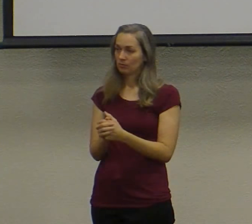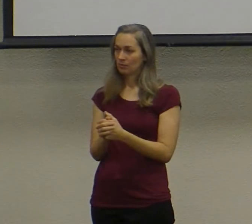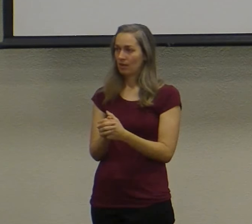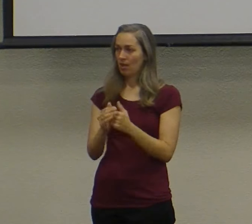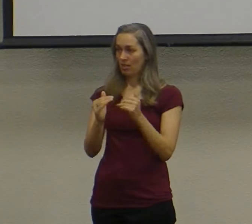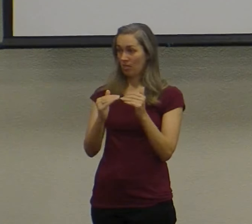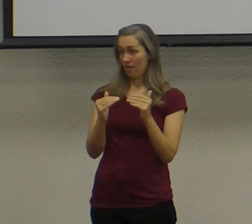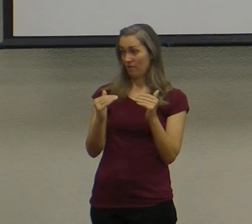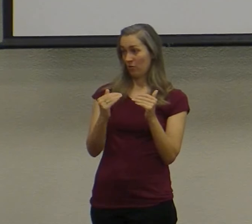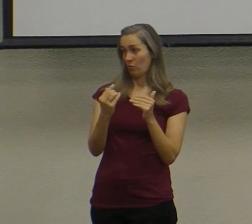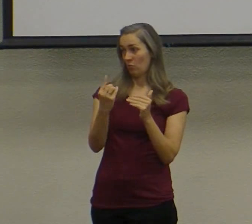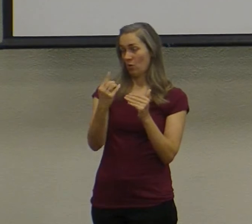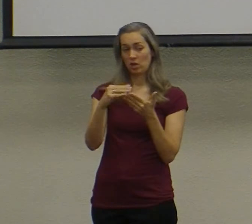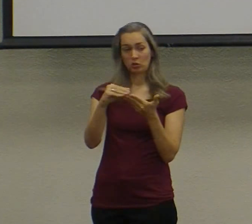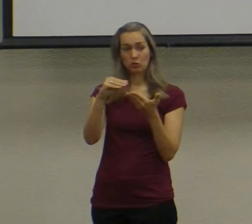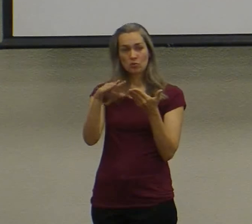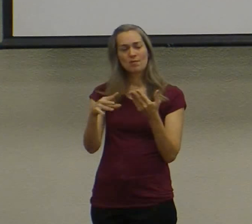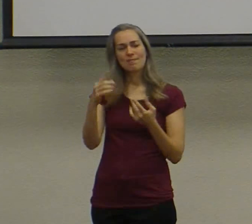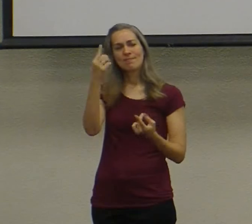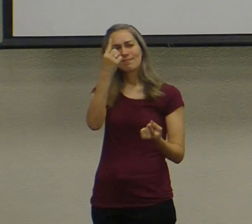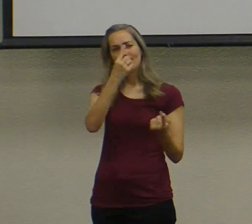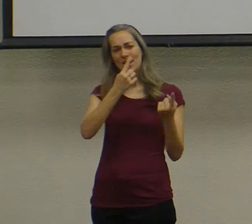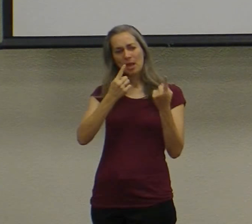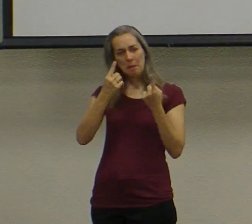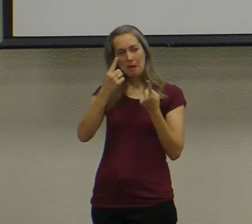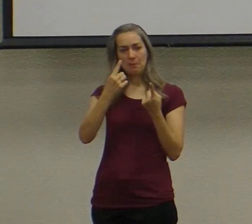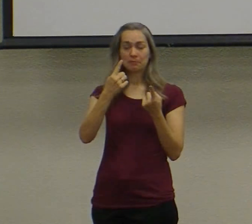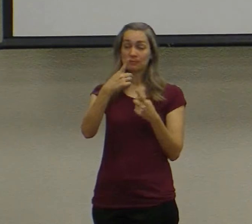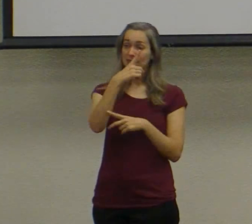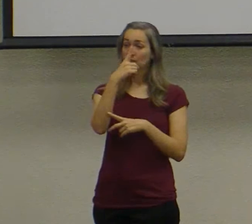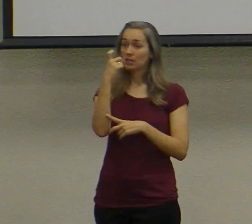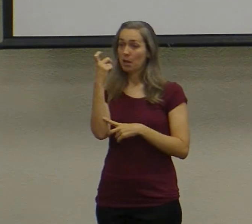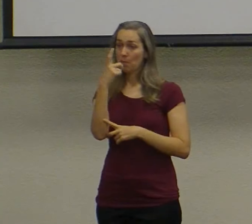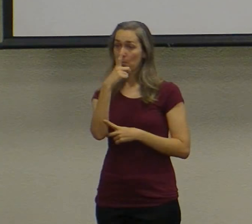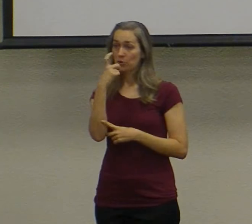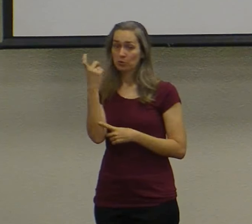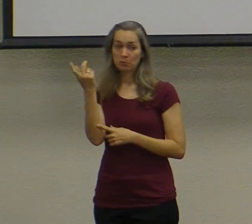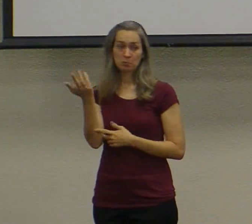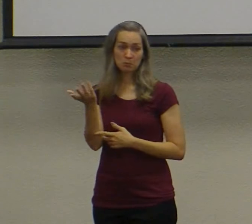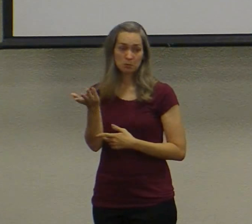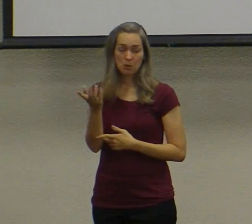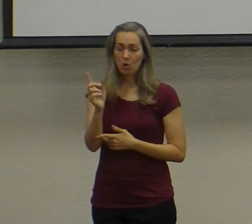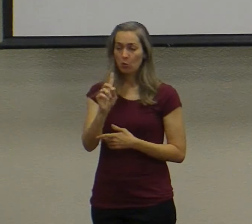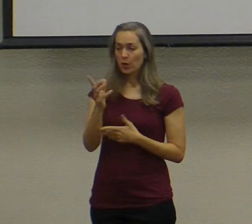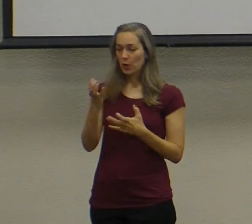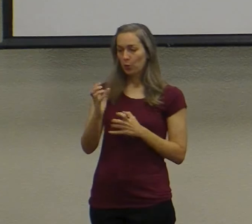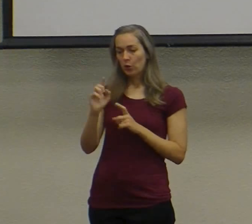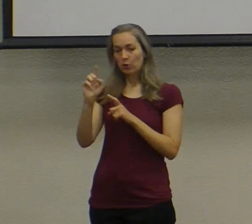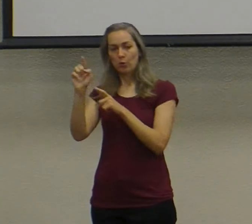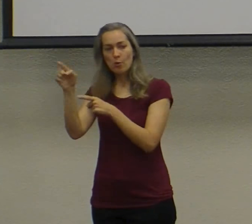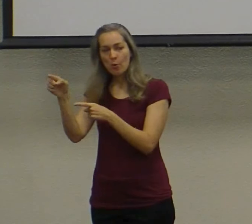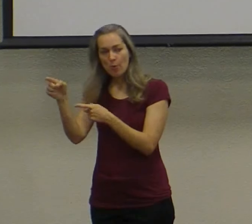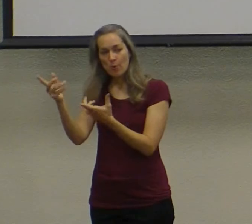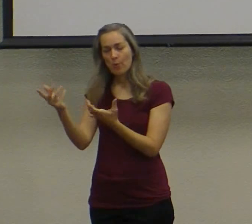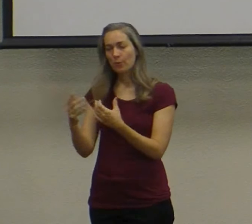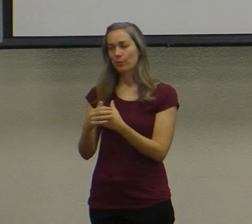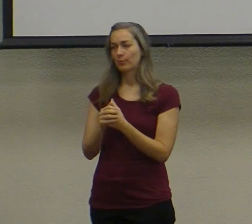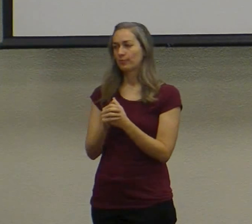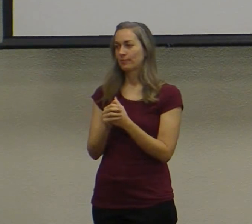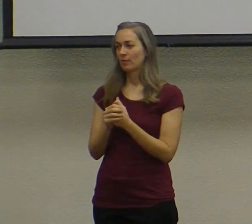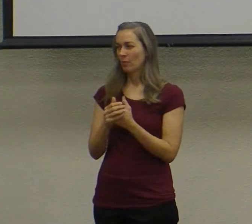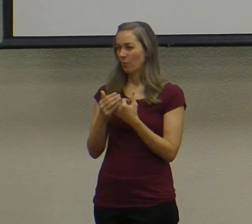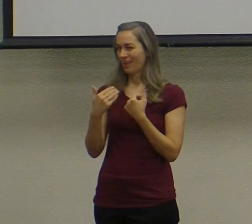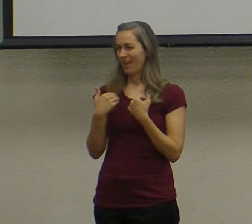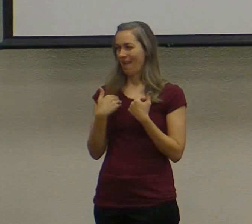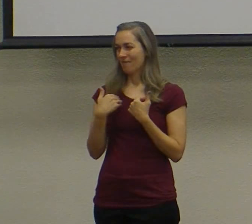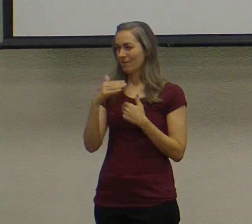level one students, be sure to be thinking about this summer and where you would like to go. And we